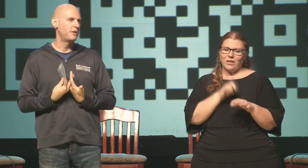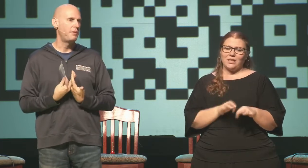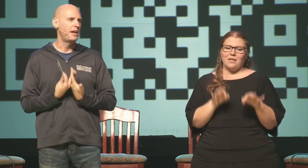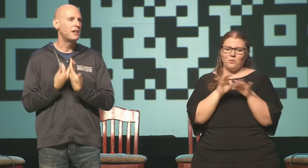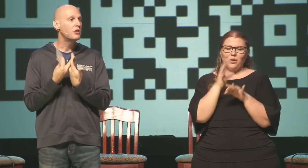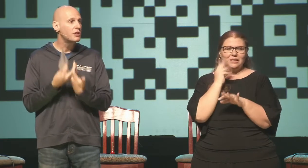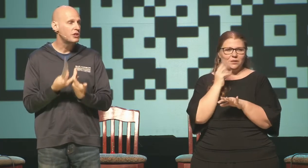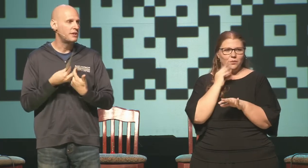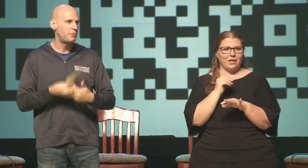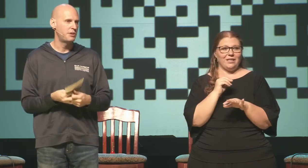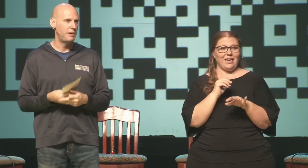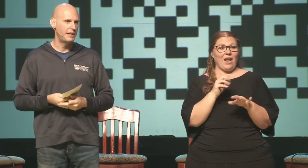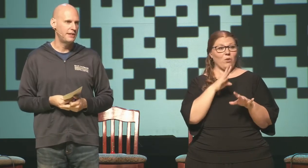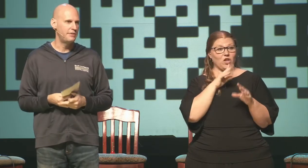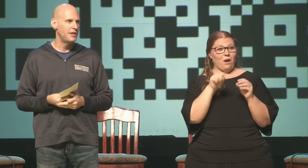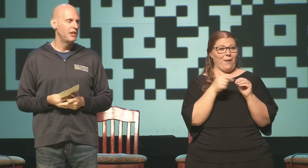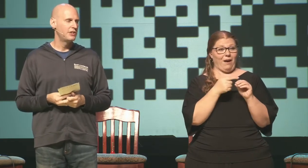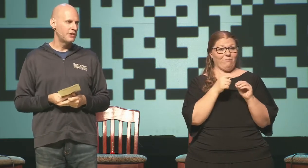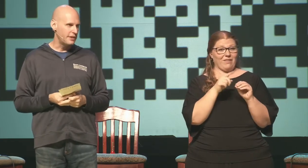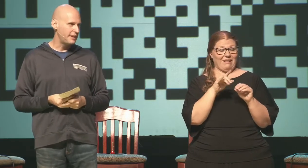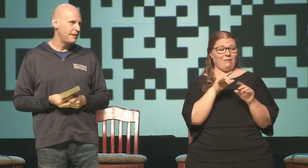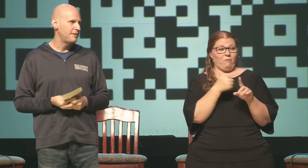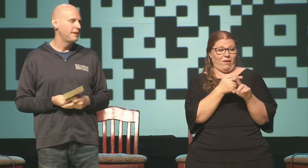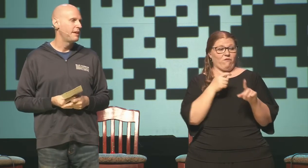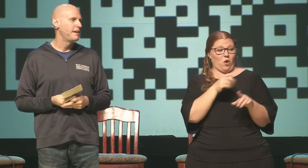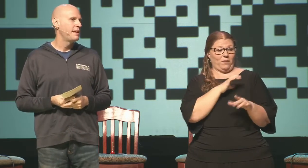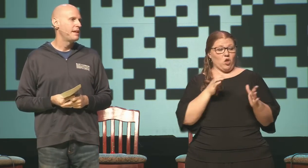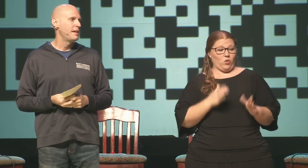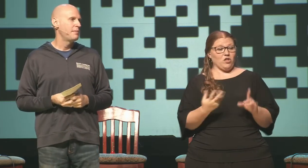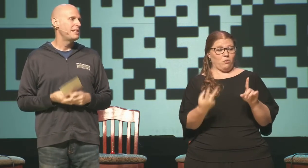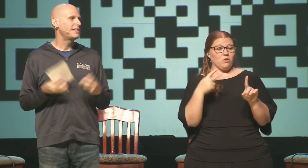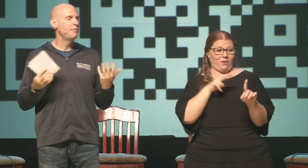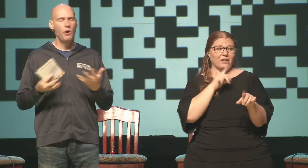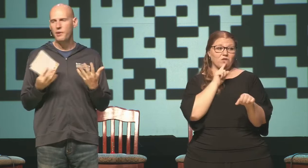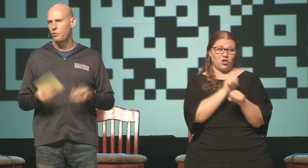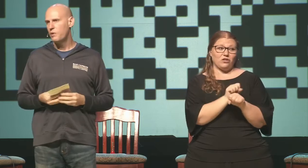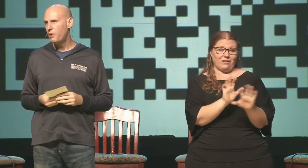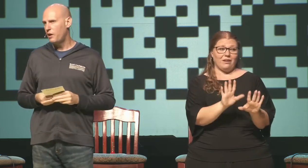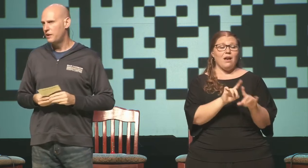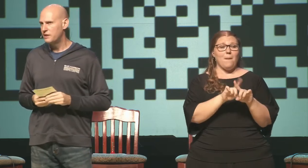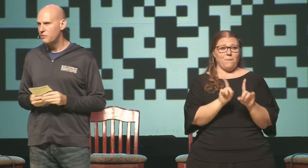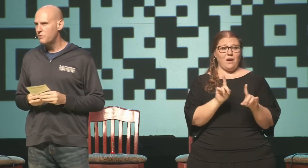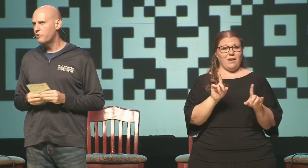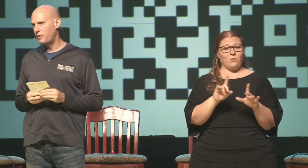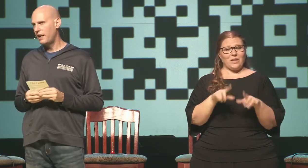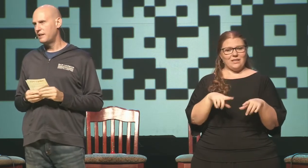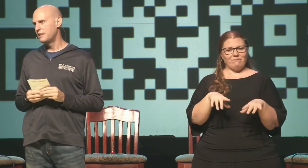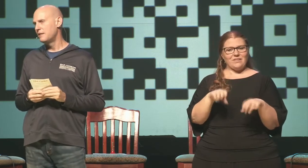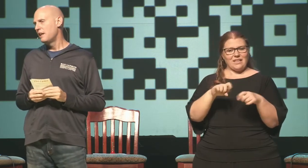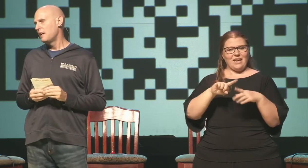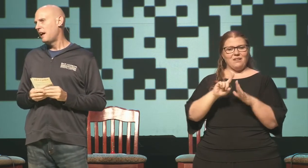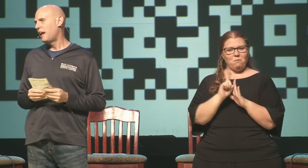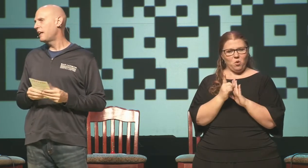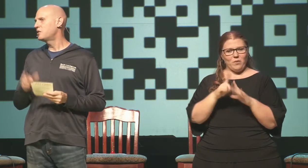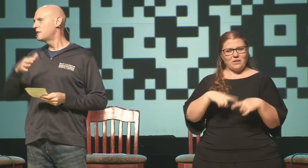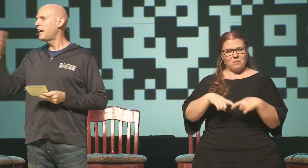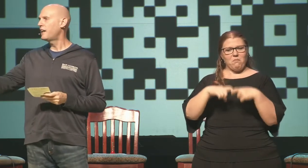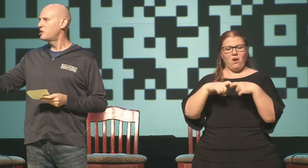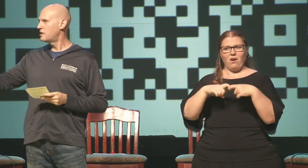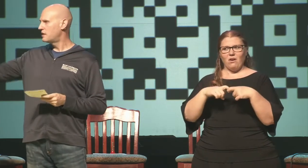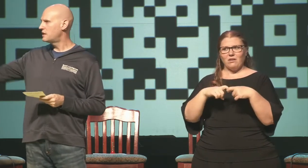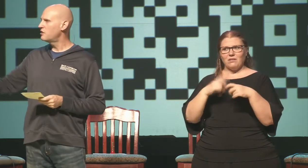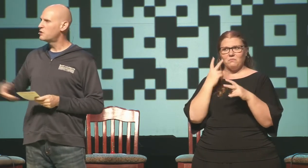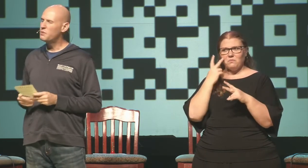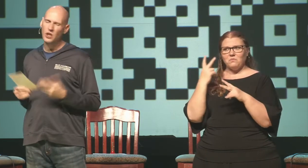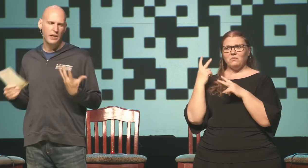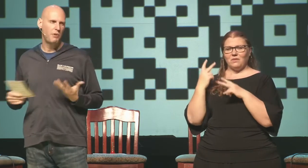means from a Christian perspective, certainly. But this is a moment where we pause and we reflect, and I like to attach